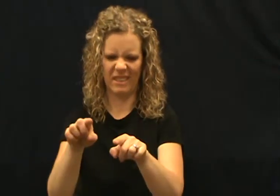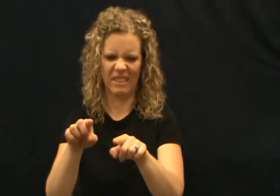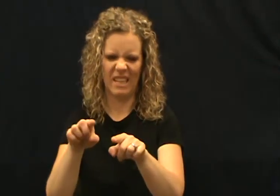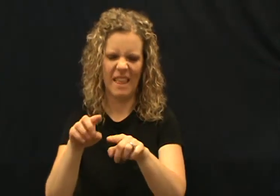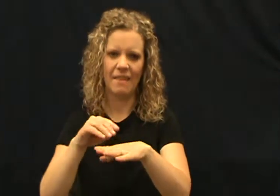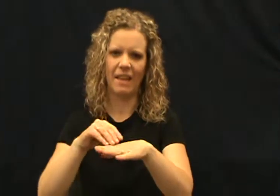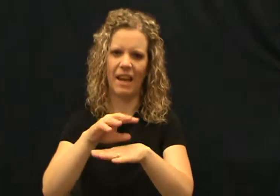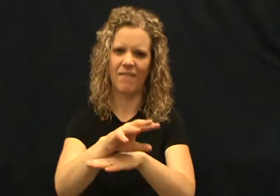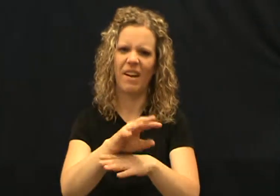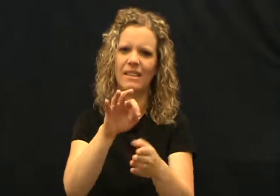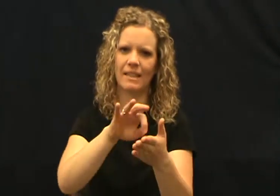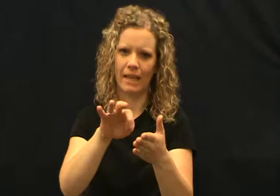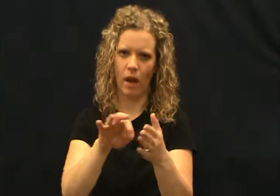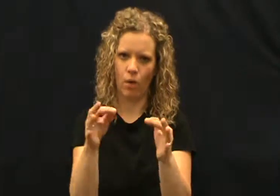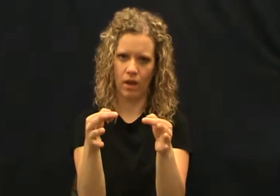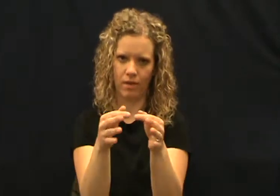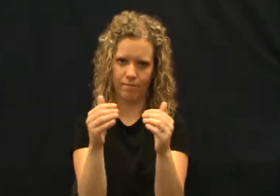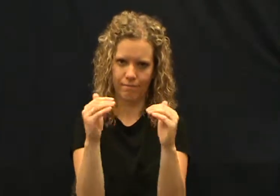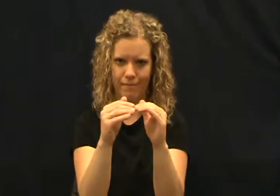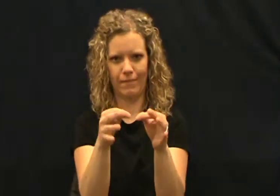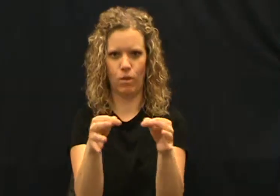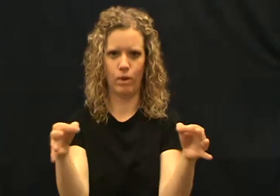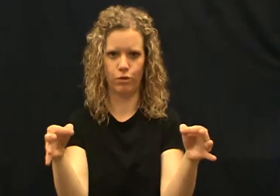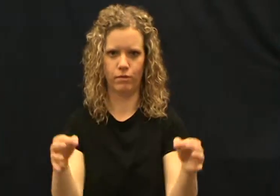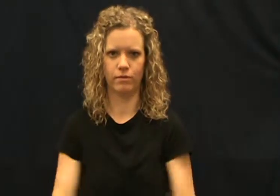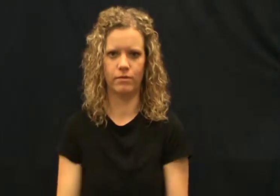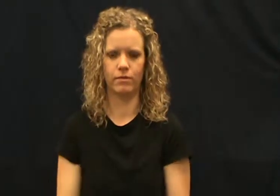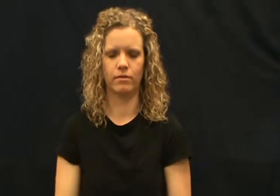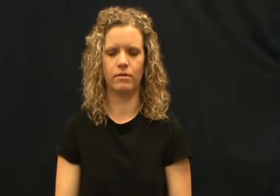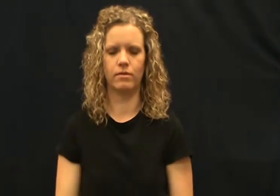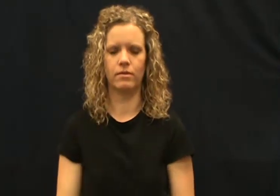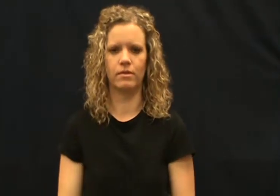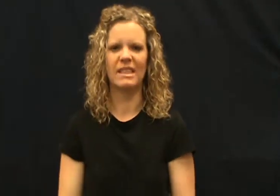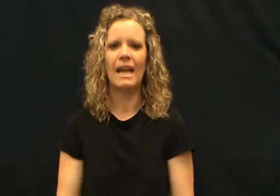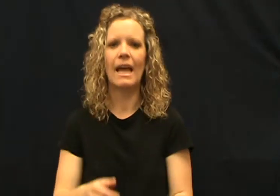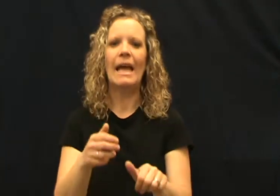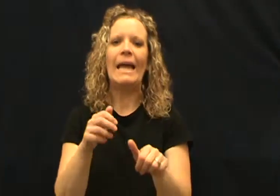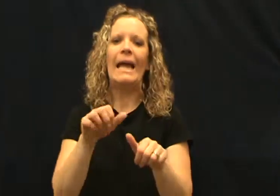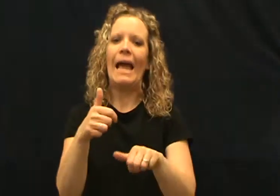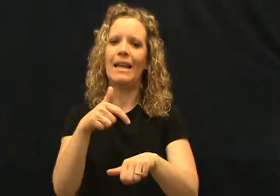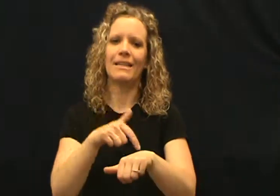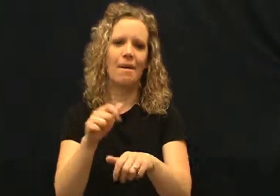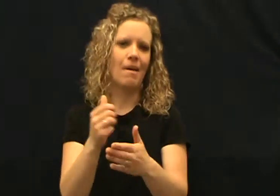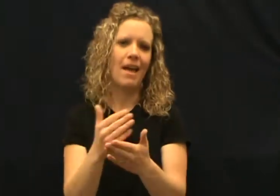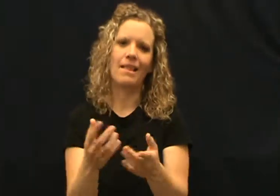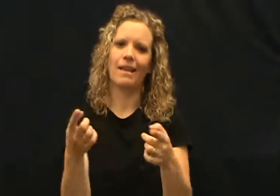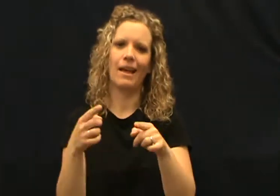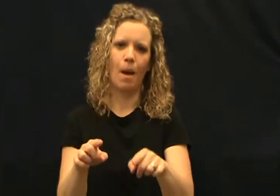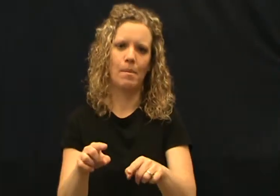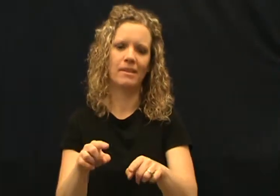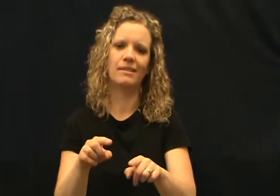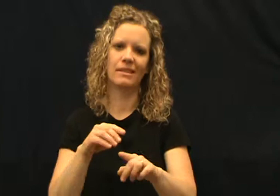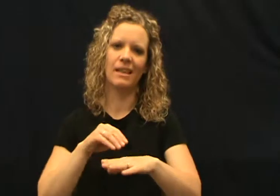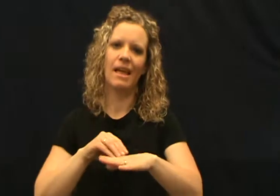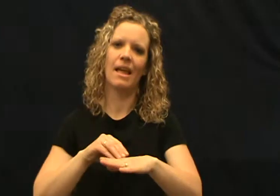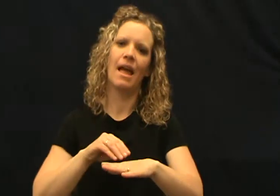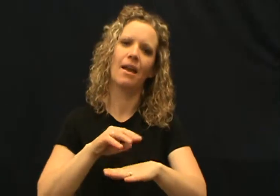Every transaction is going to have an effect on the company's basic accounting equation,